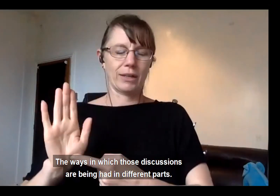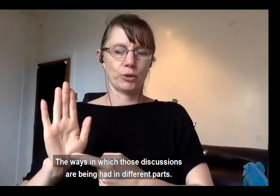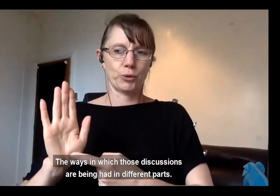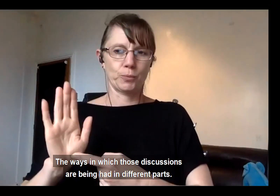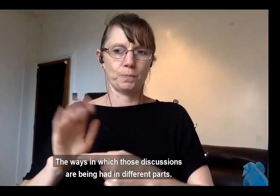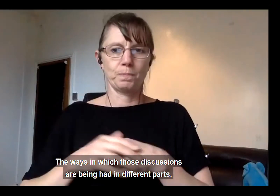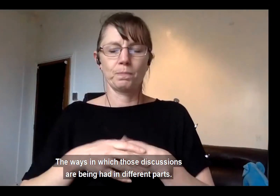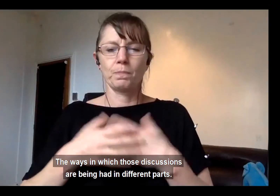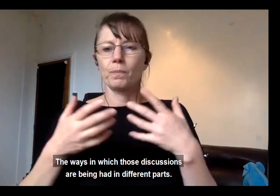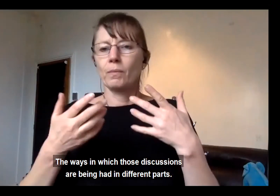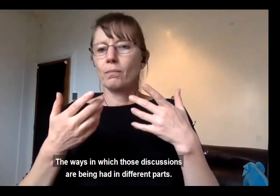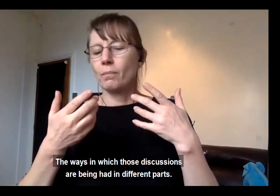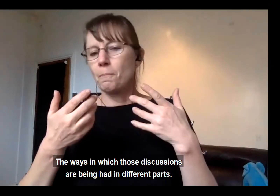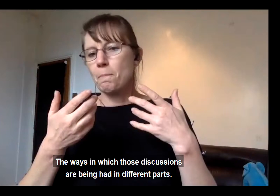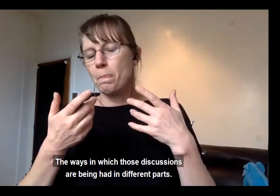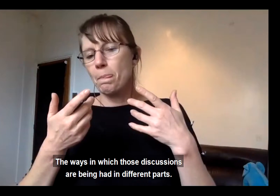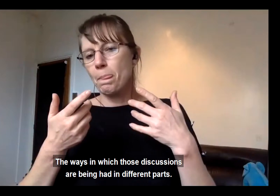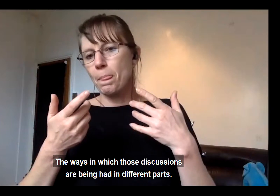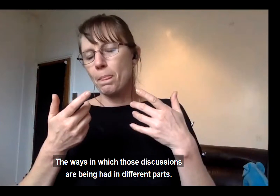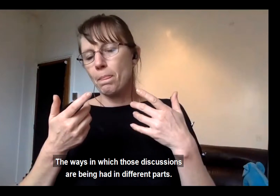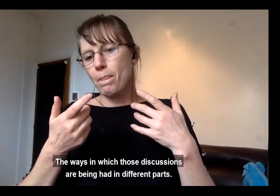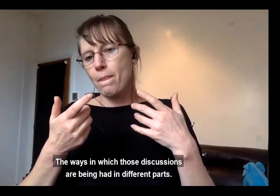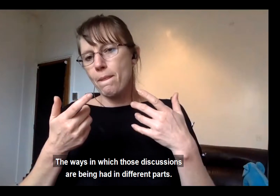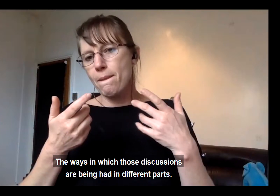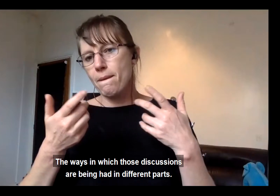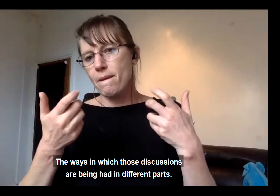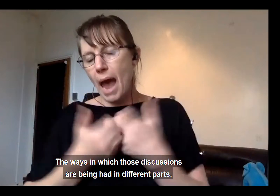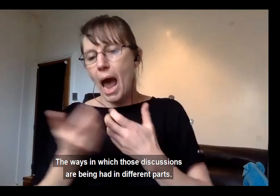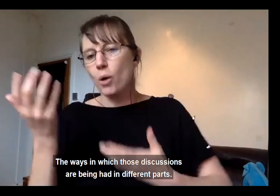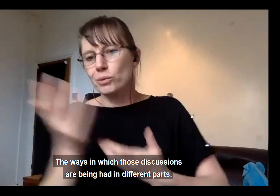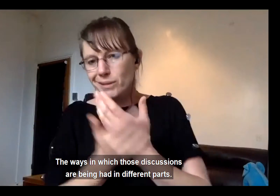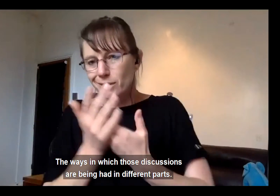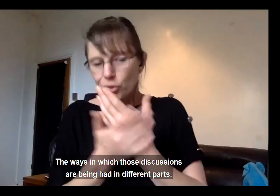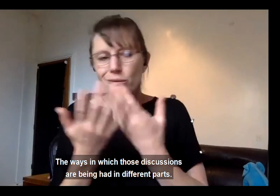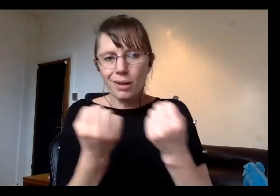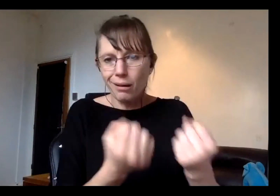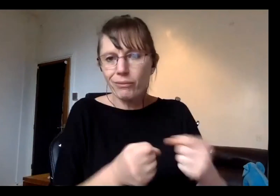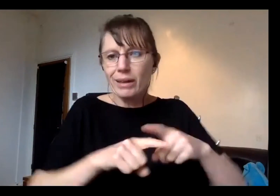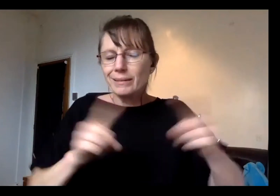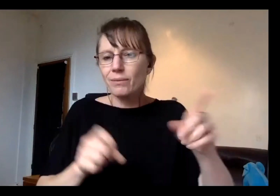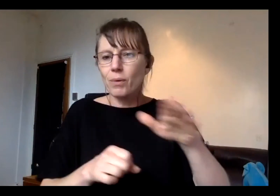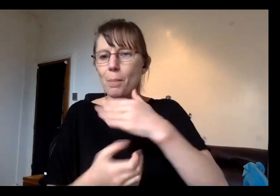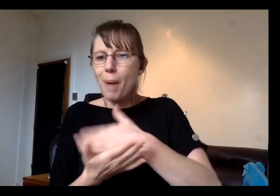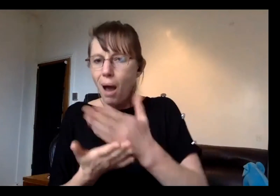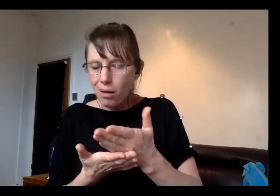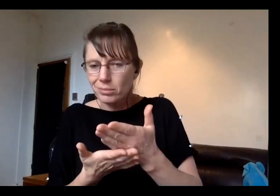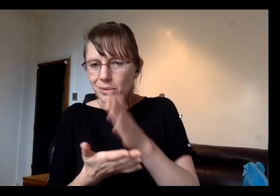the ways in which those discussions are being had in different parts.